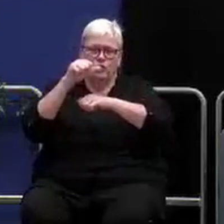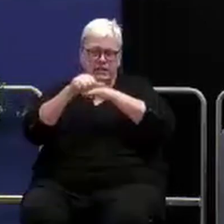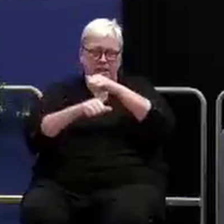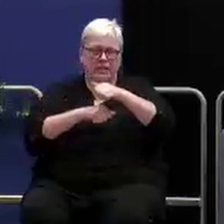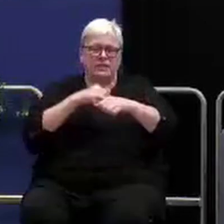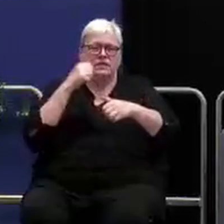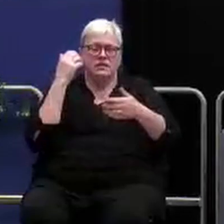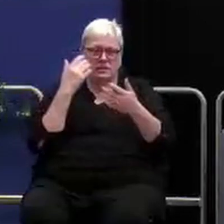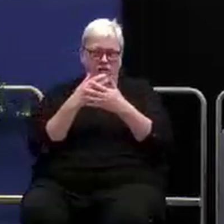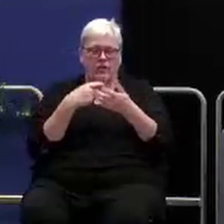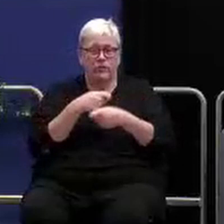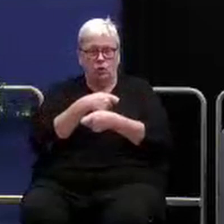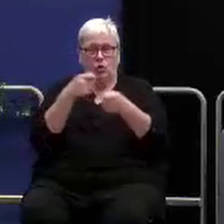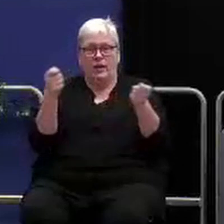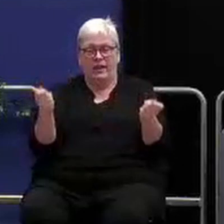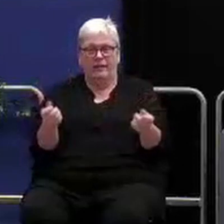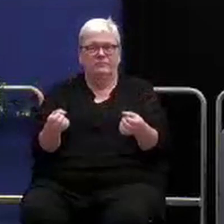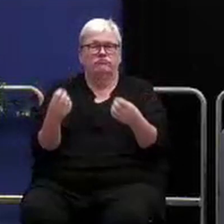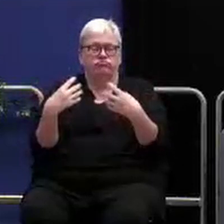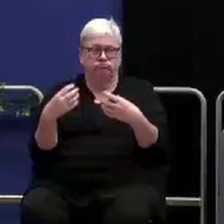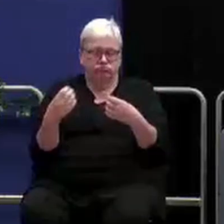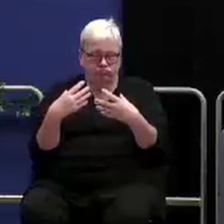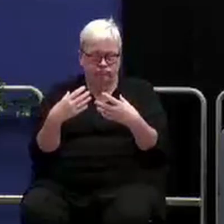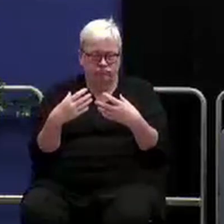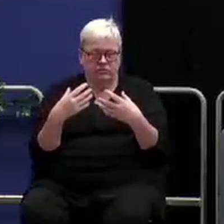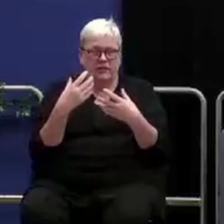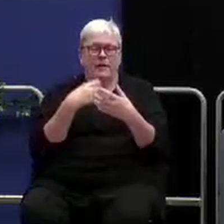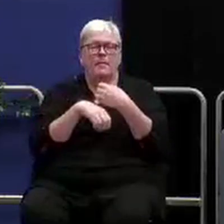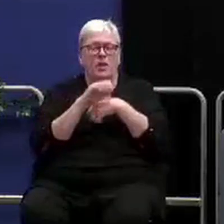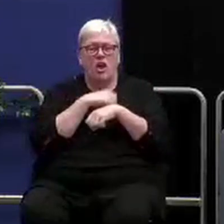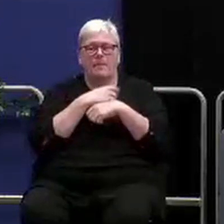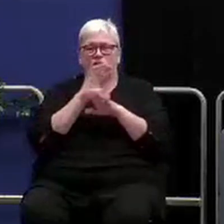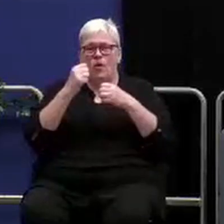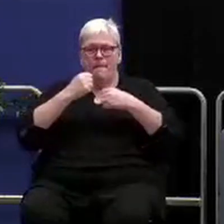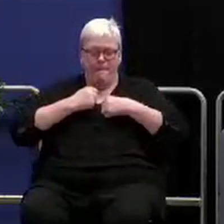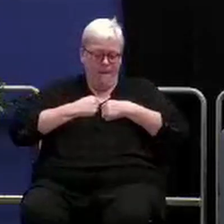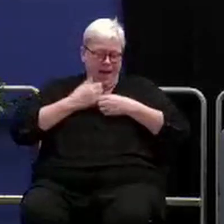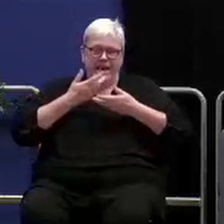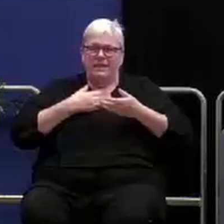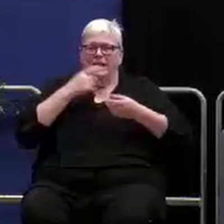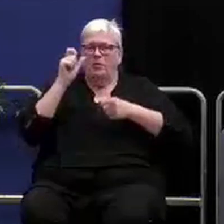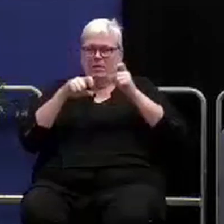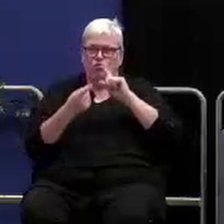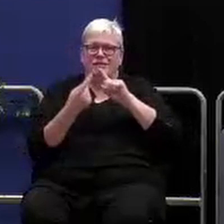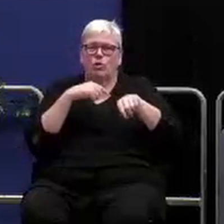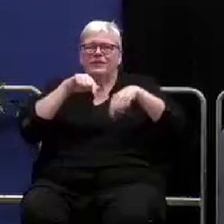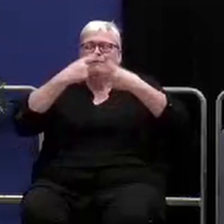that experience of it going out into the world and not becoming yours anymore, and having people respond to it in different ways.